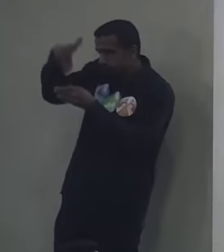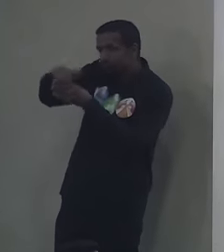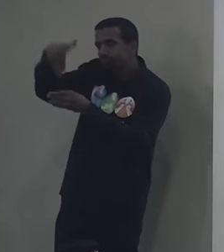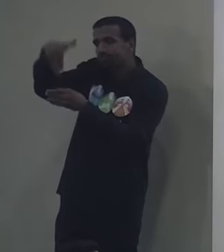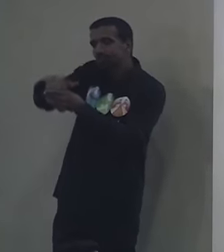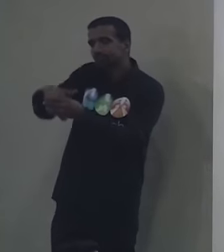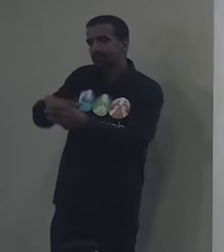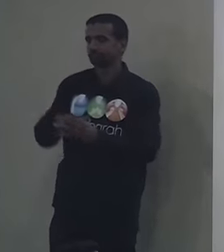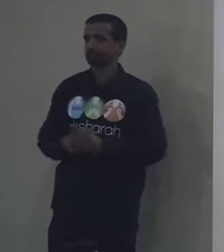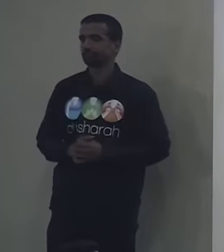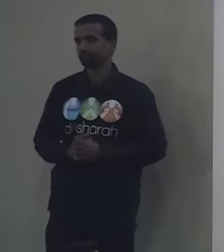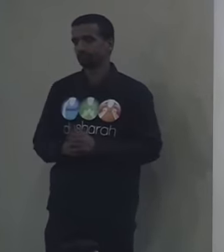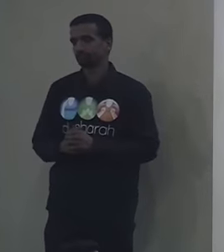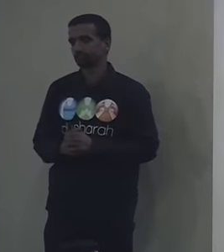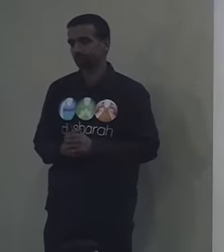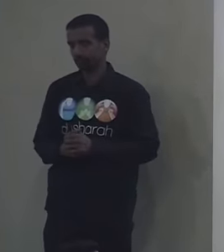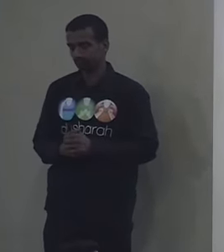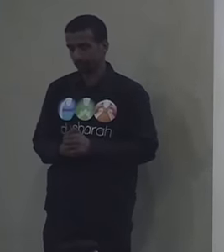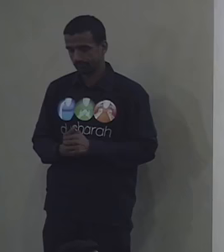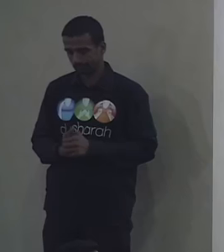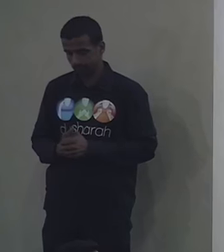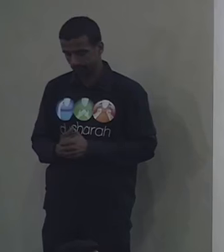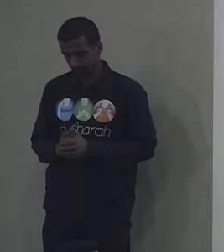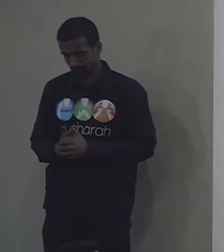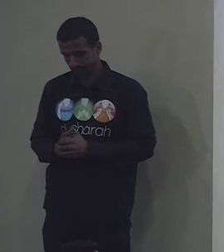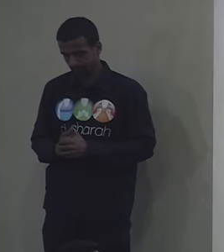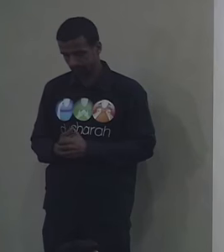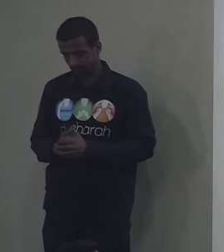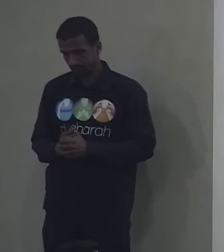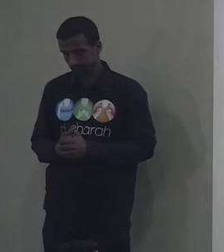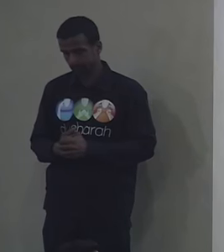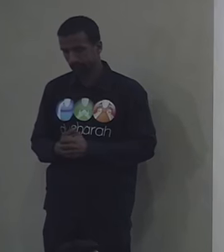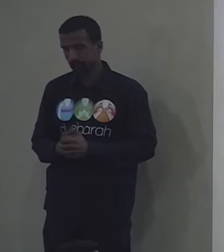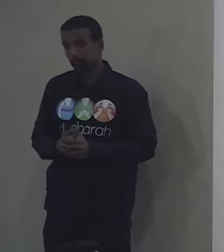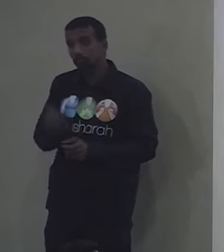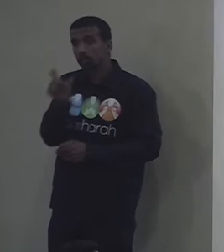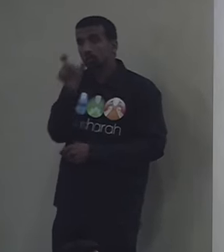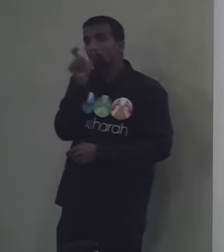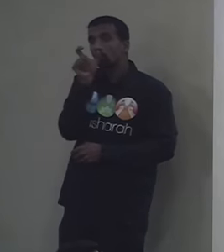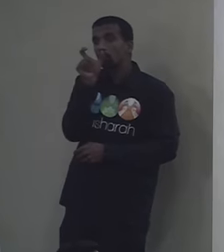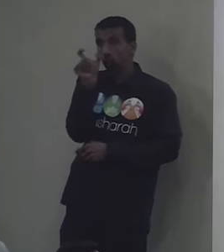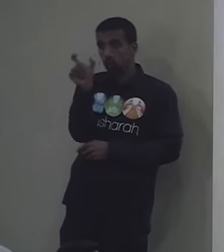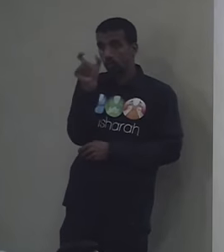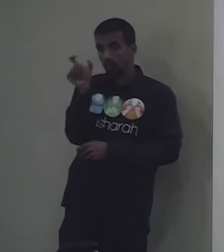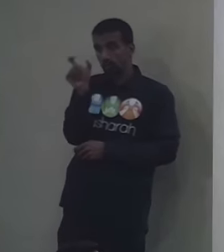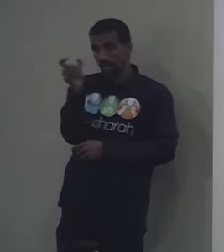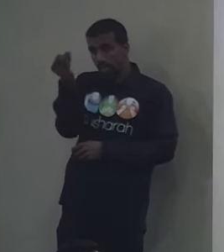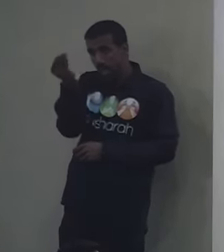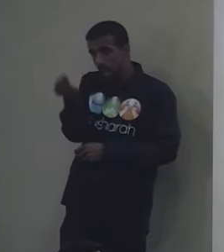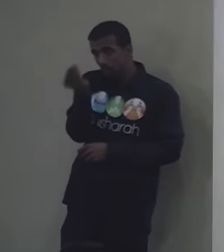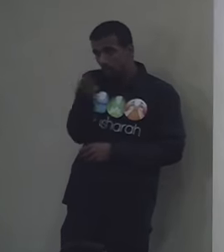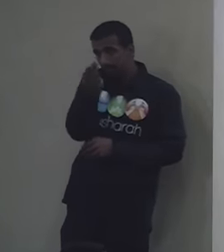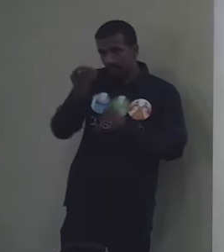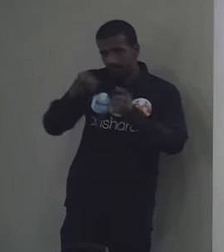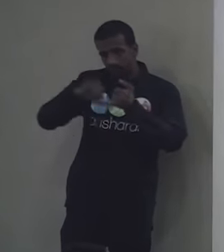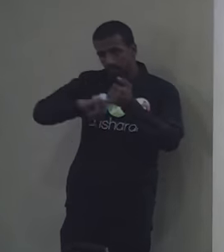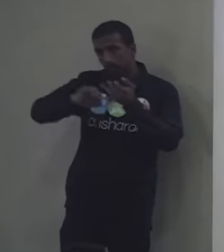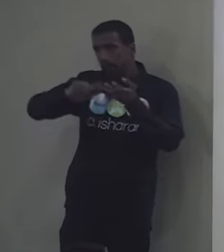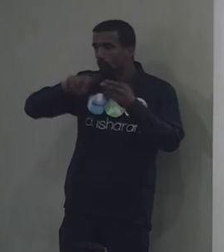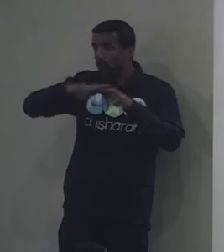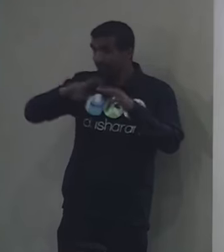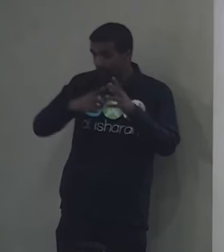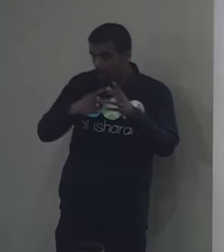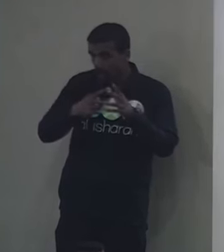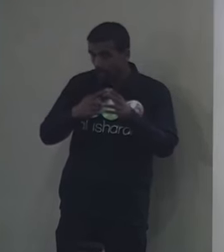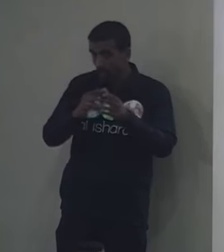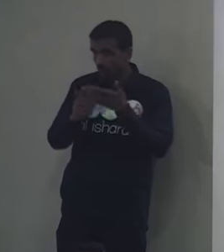ziyadatul mabna tadullu ala ziyadatil ma'na. The word sawfa as opposed to the word sa here, the prefix sa, suggest very